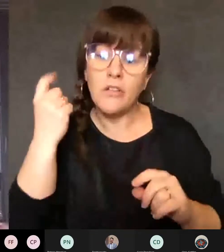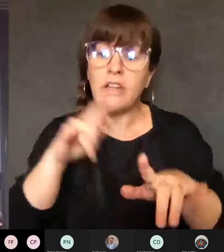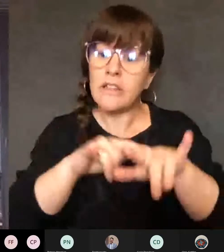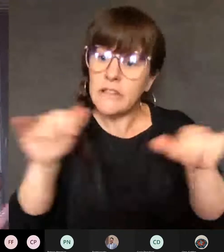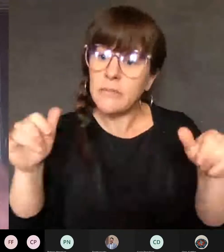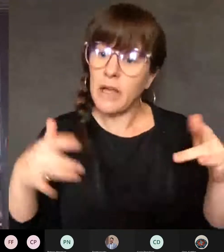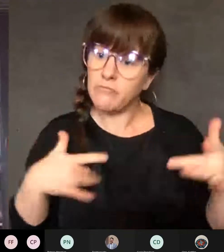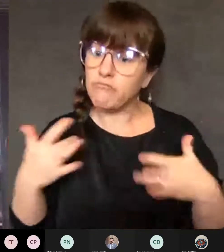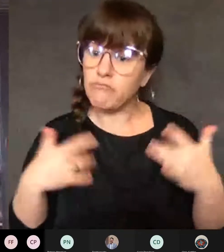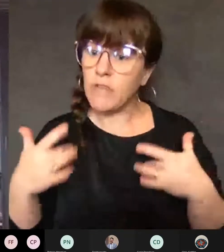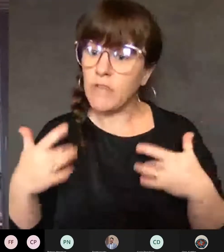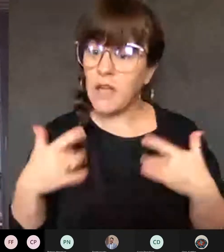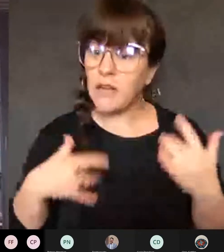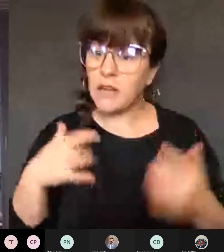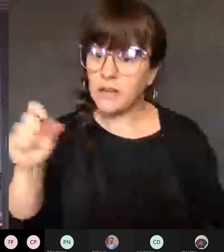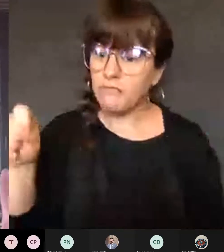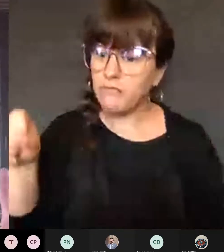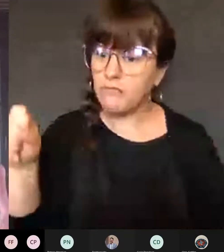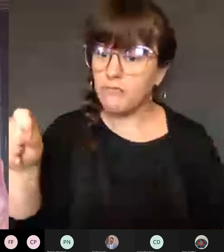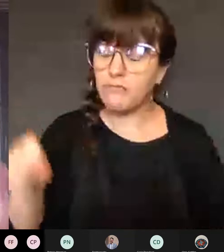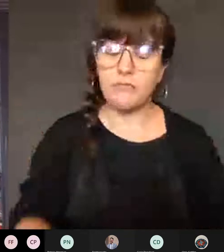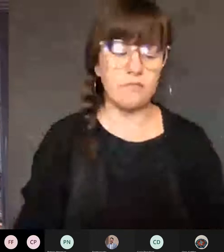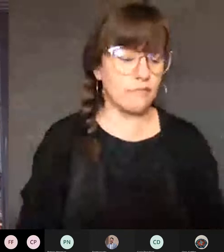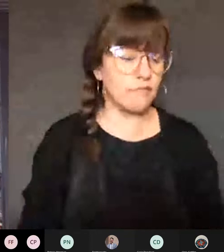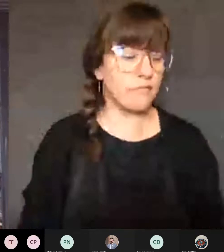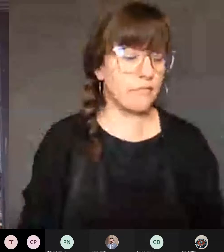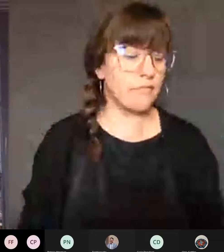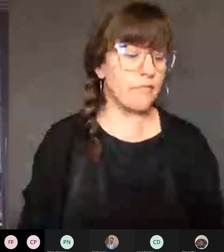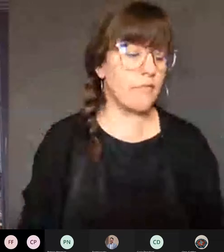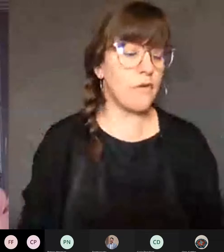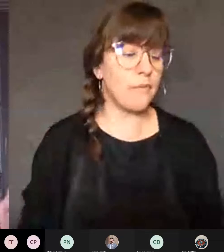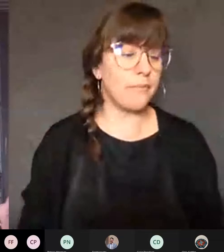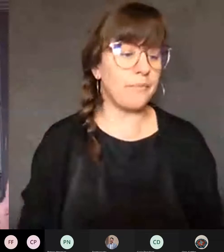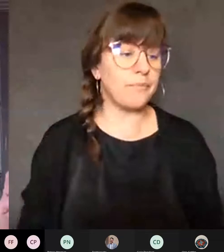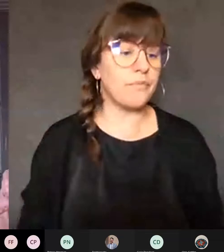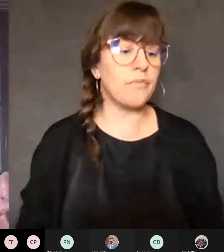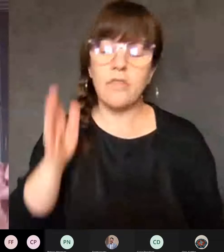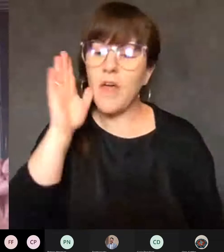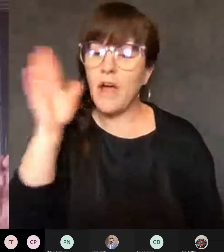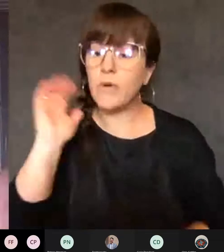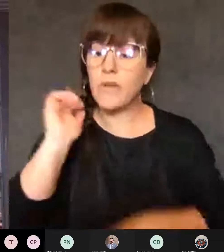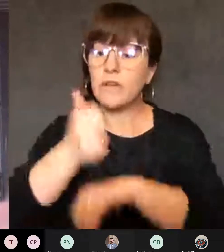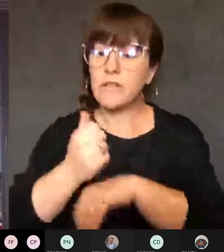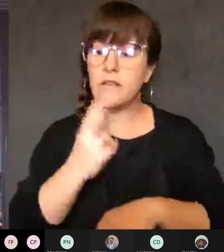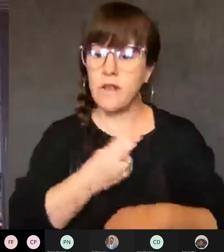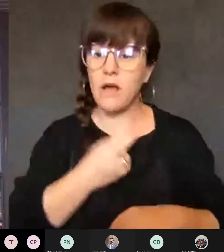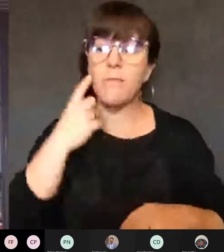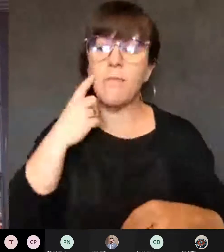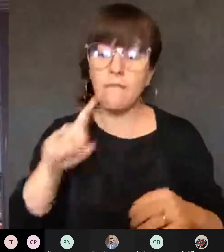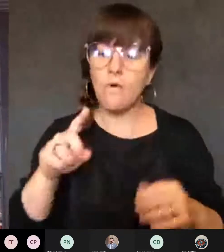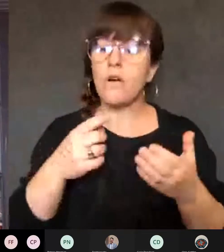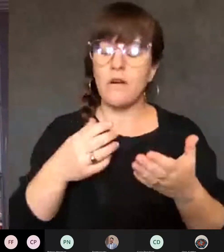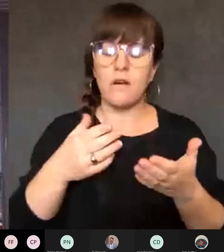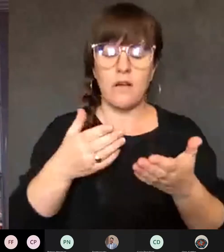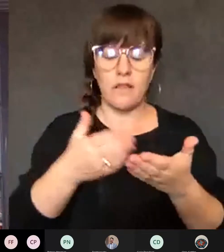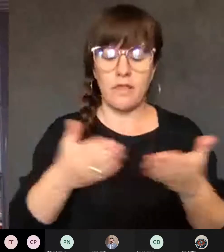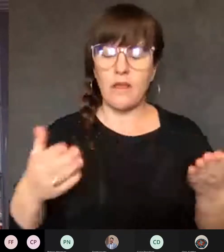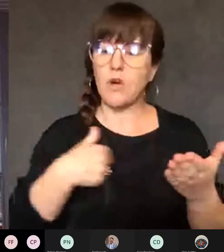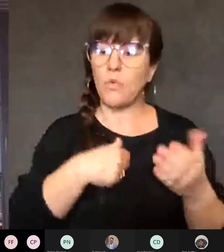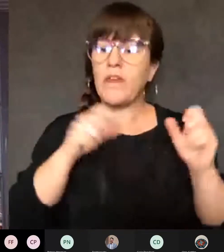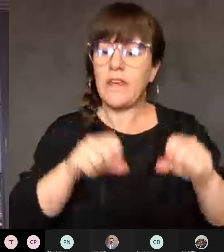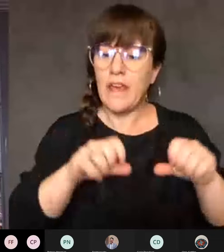that, but it's also going to put us in a position to be able to do things that we haven't